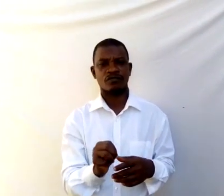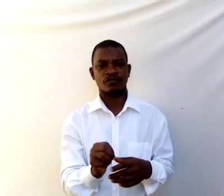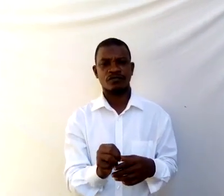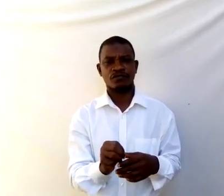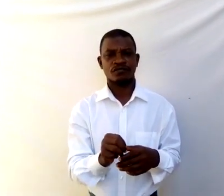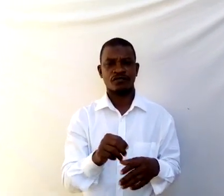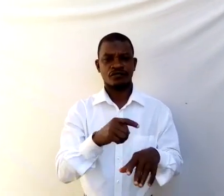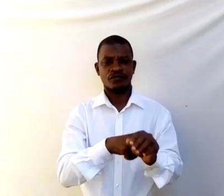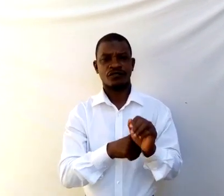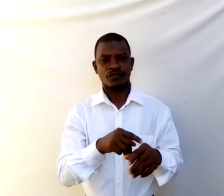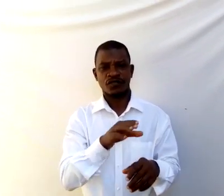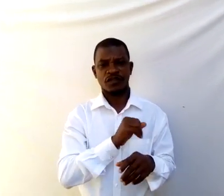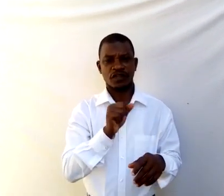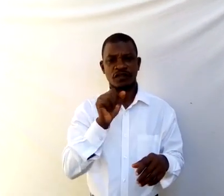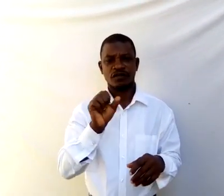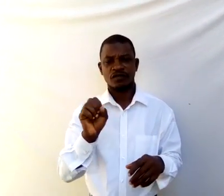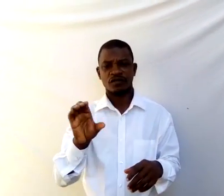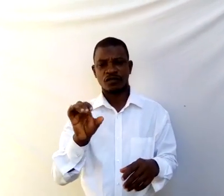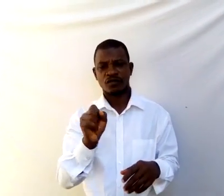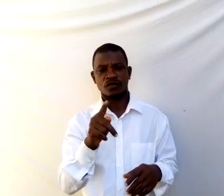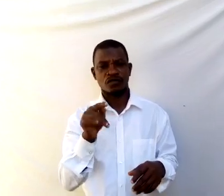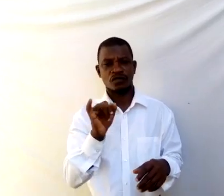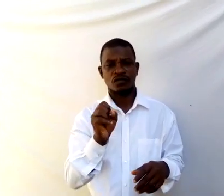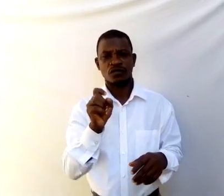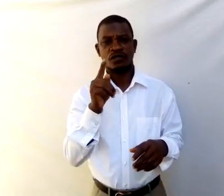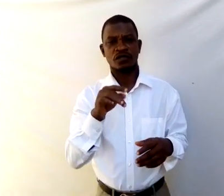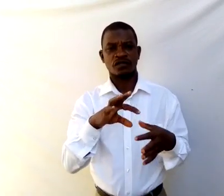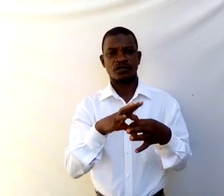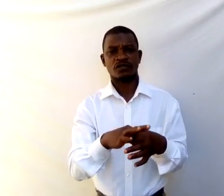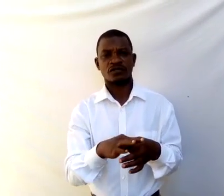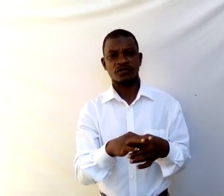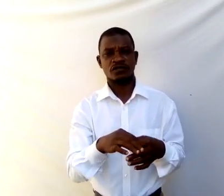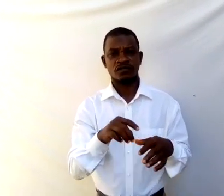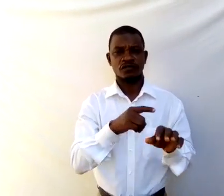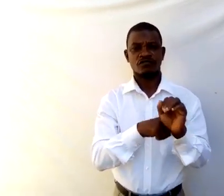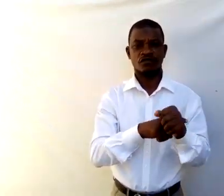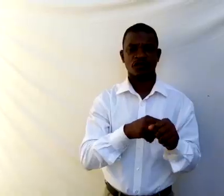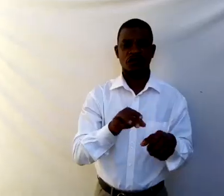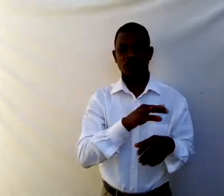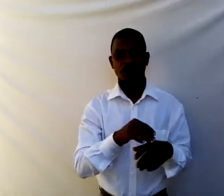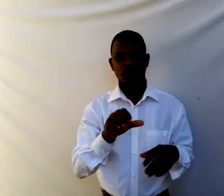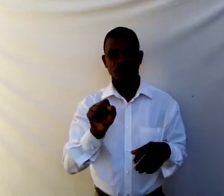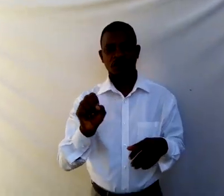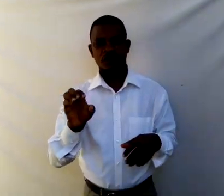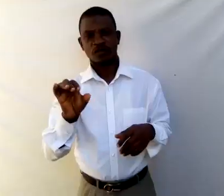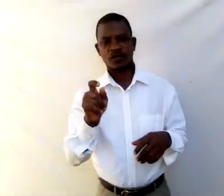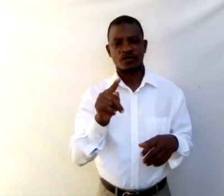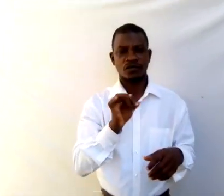Ball and socket joints. Ball and socket joints